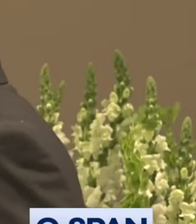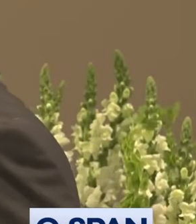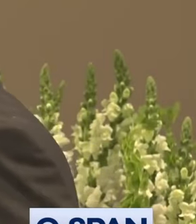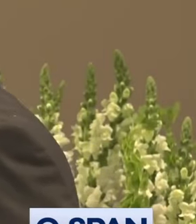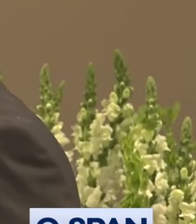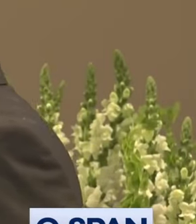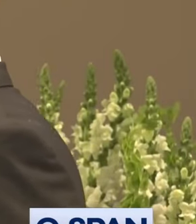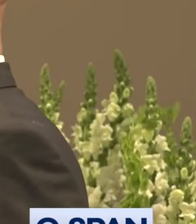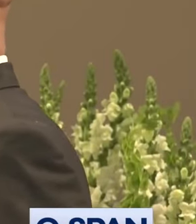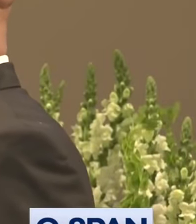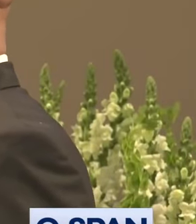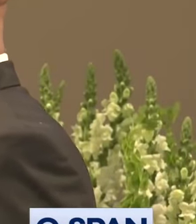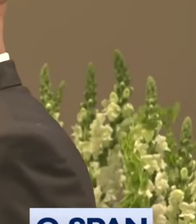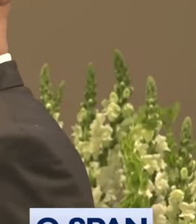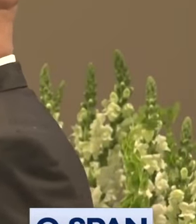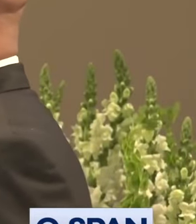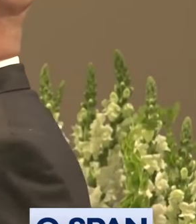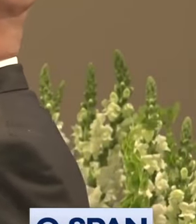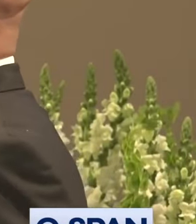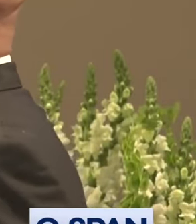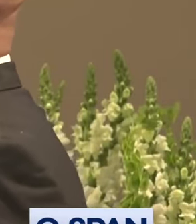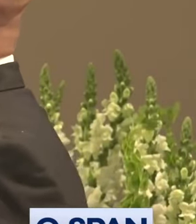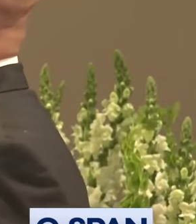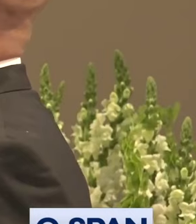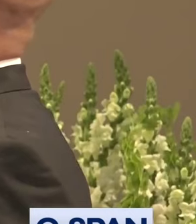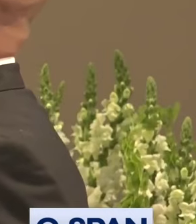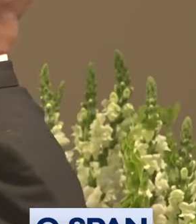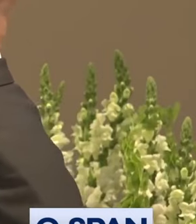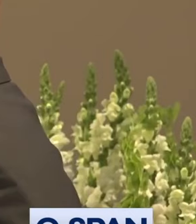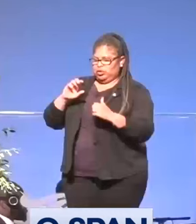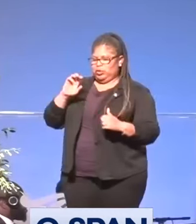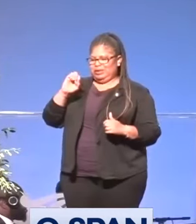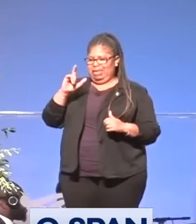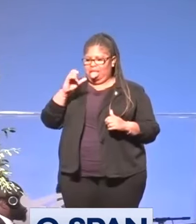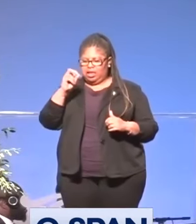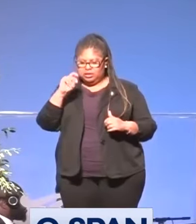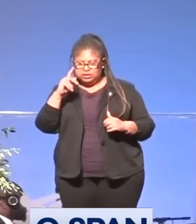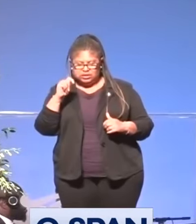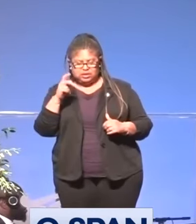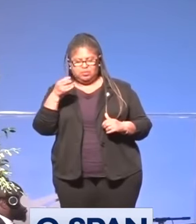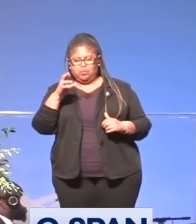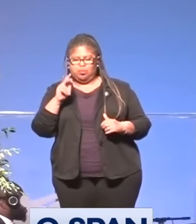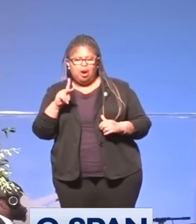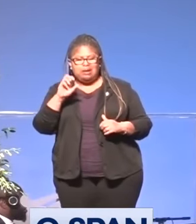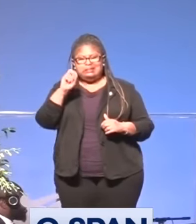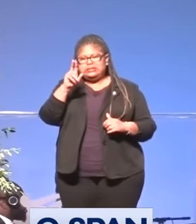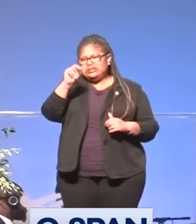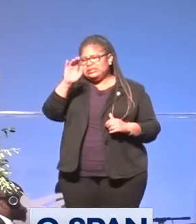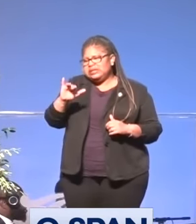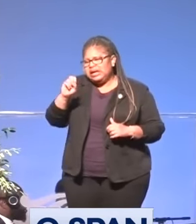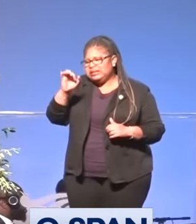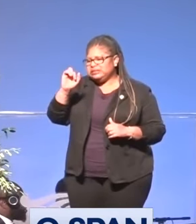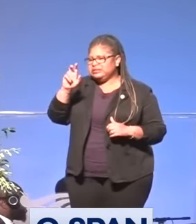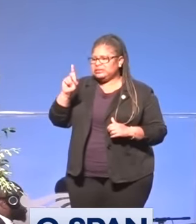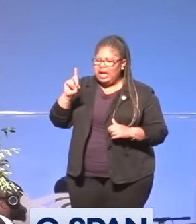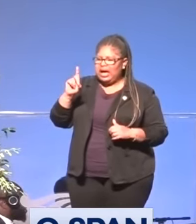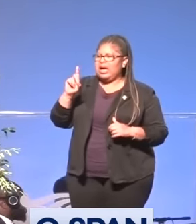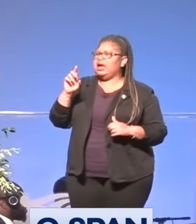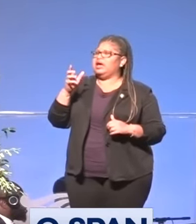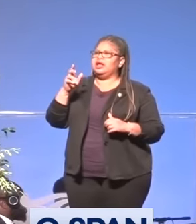Riggs and we would go get Big Floyd and we'd be at Nettleton Park and McGregor Park and Sunnyside Park or wherever we can go find a good